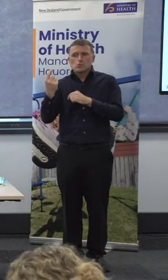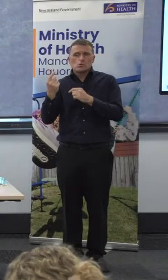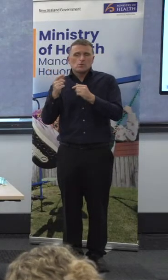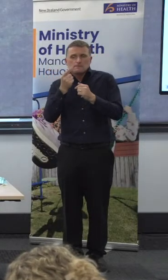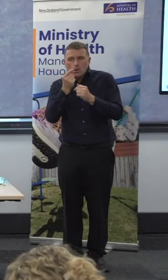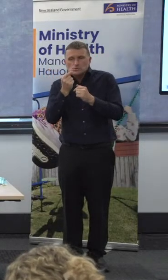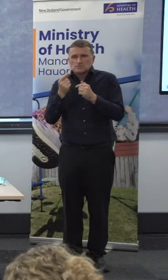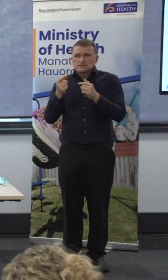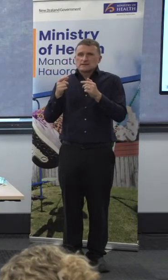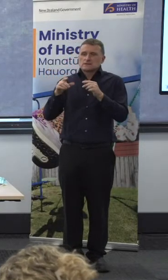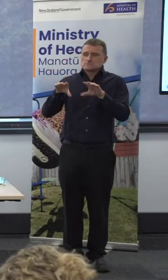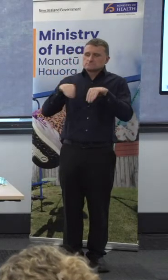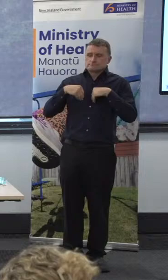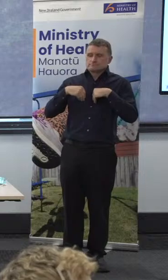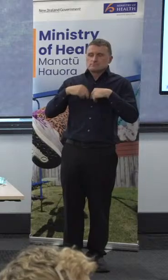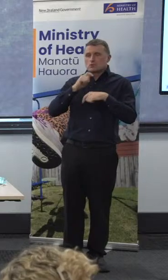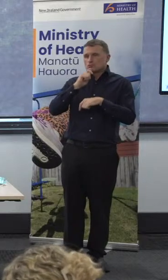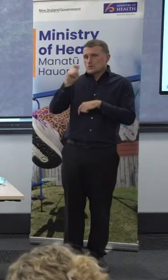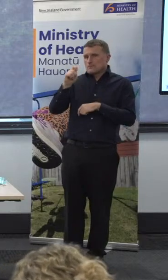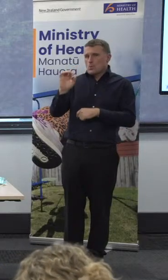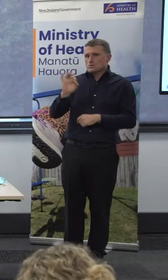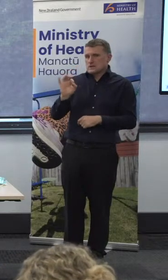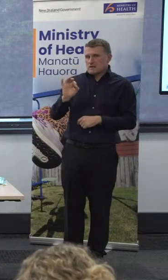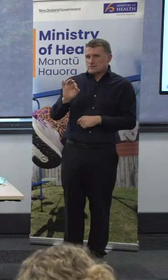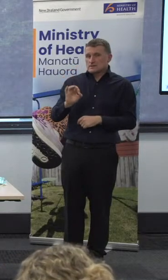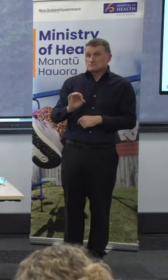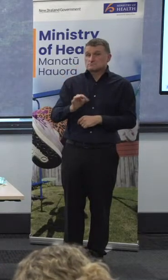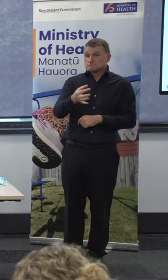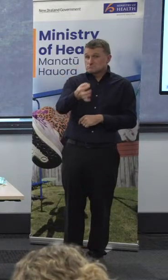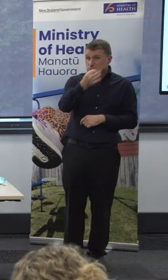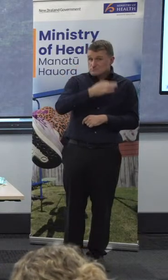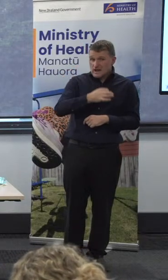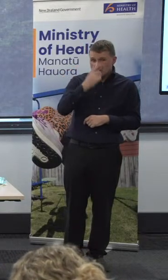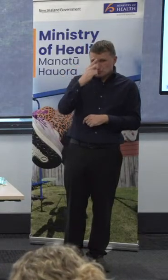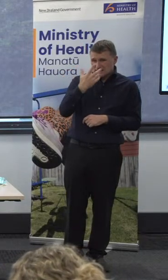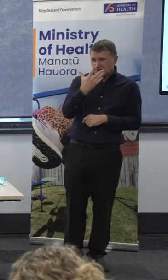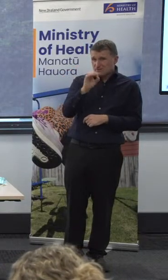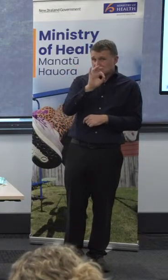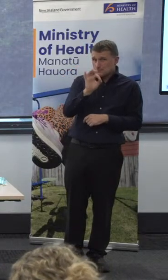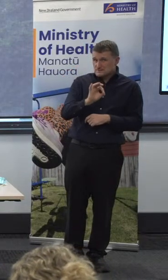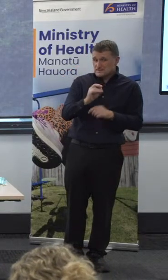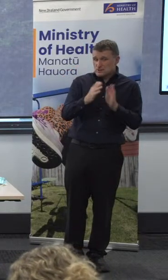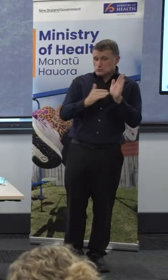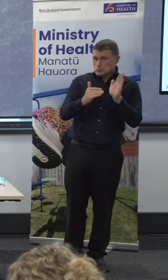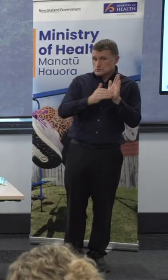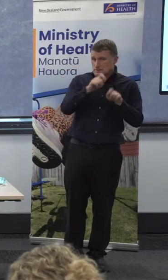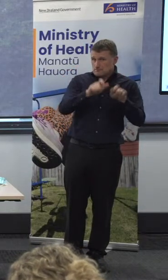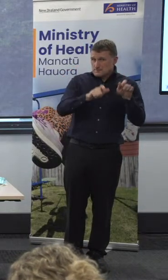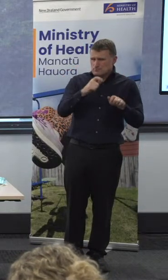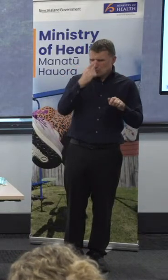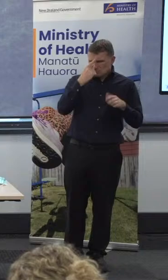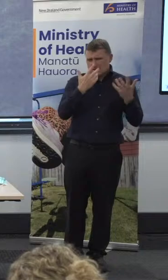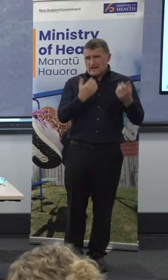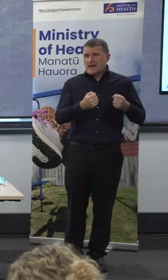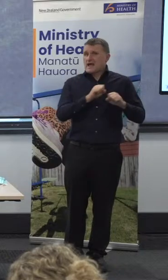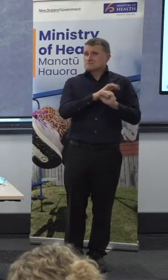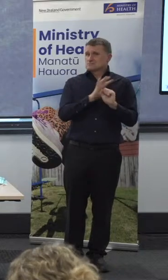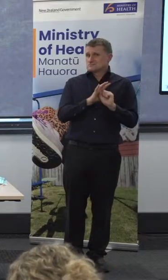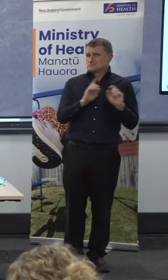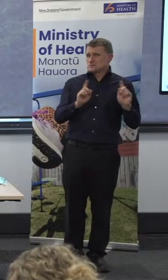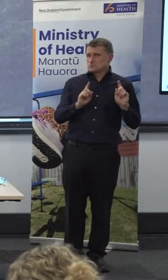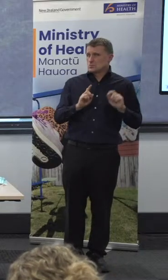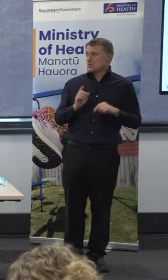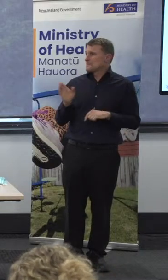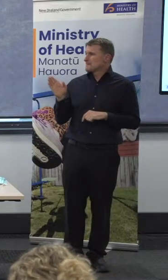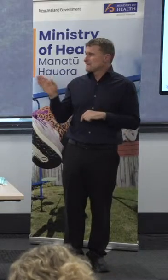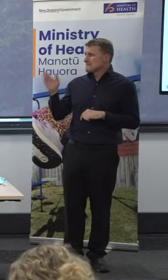reported. Do you know if that's more than half in New Zealanders? I don't believe so at this point, but I'd have to